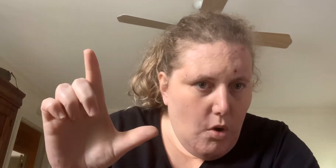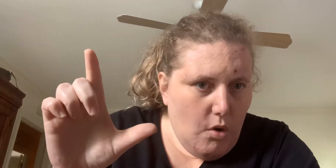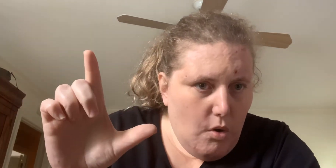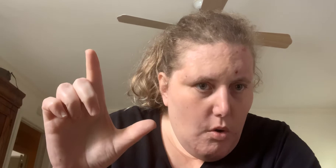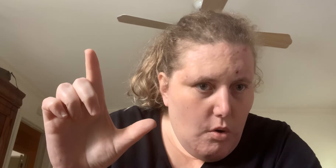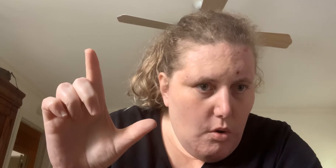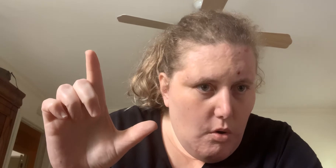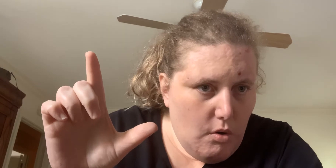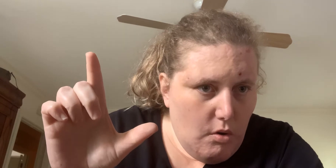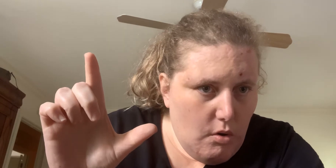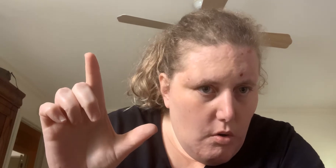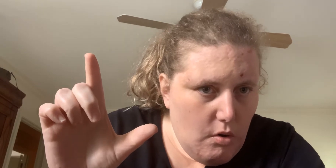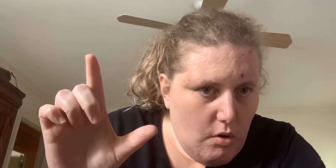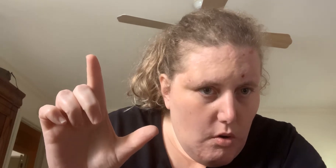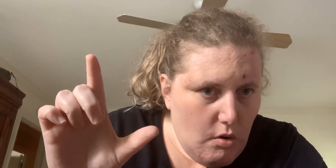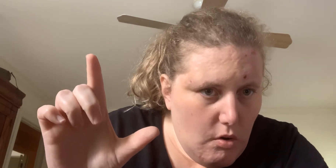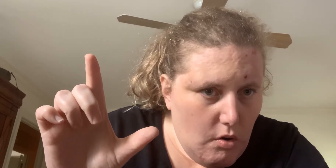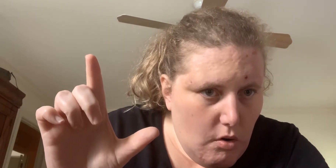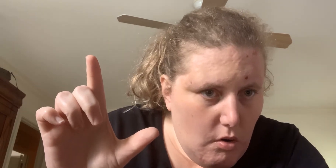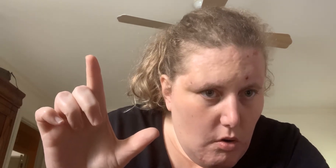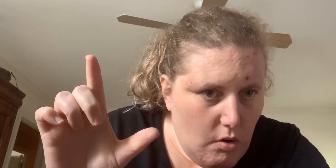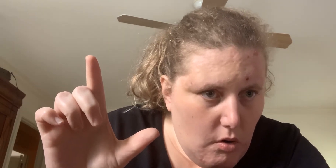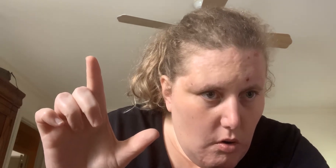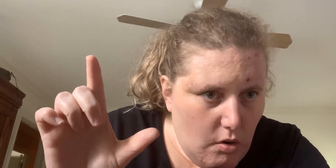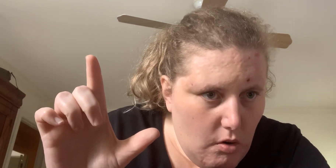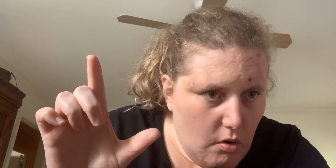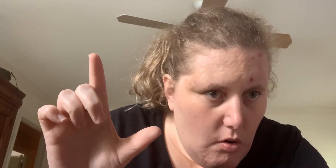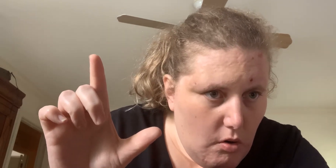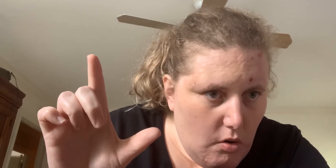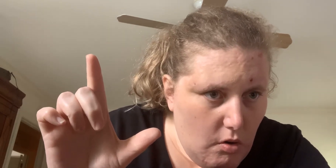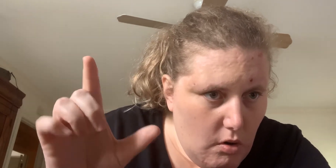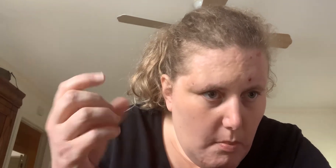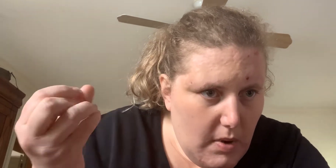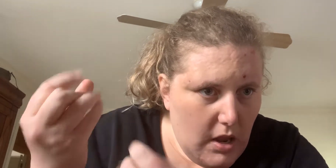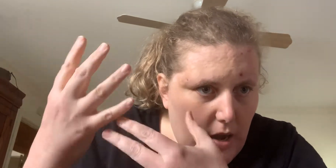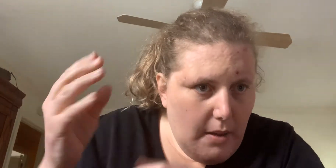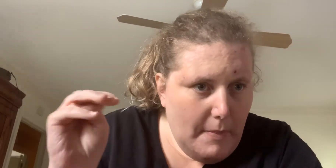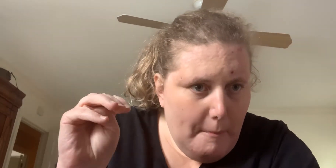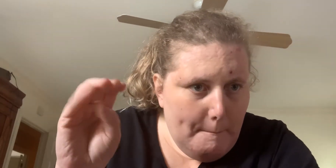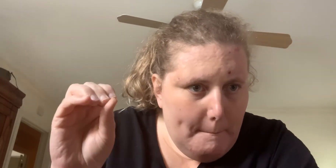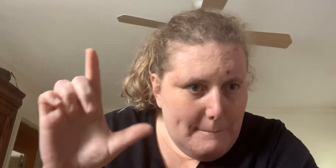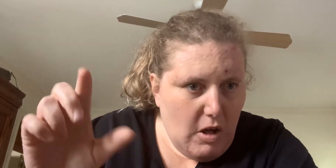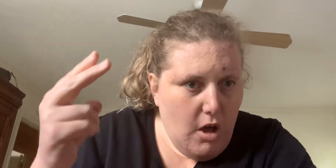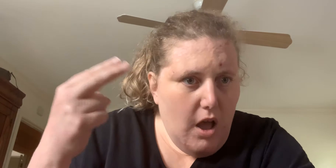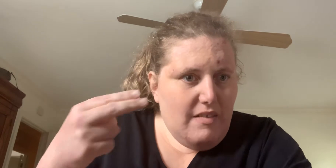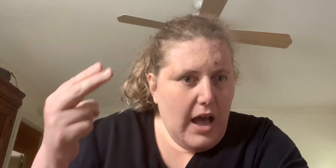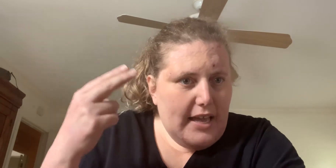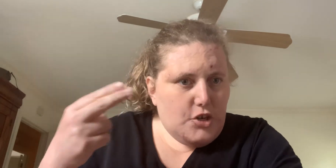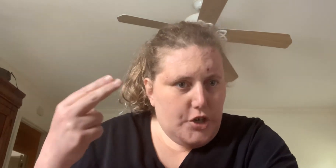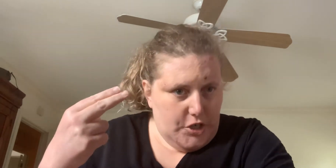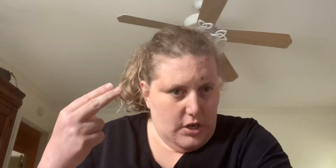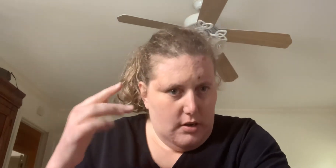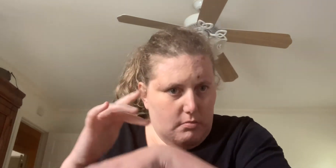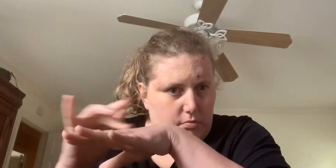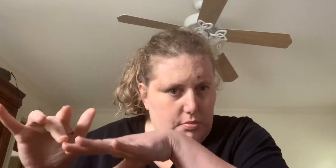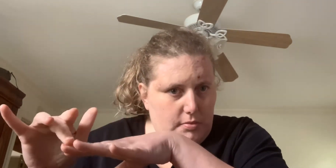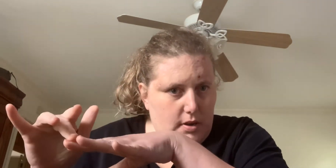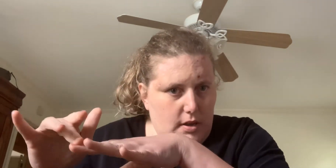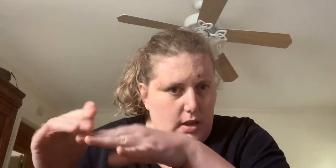Once again, we're going to start with what's given. So we were given 3 moles of N2. I got that